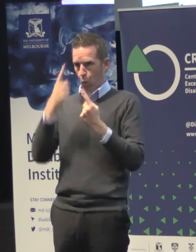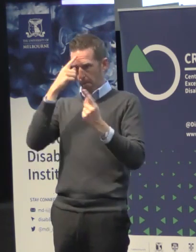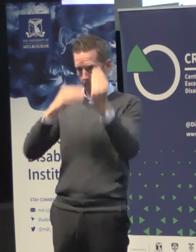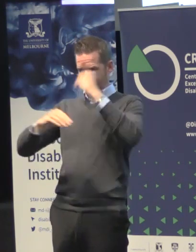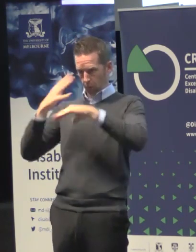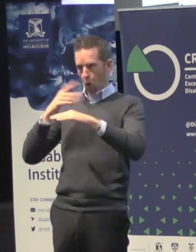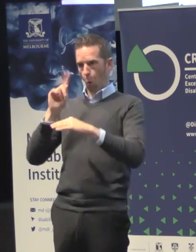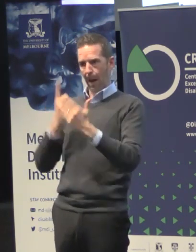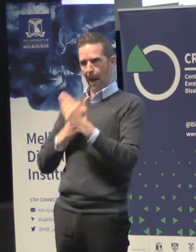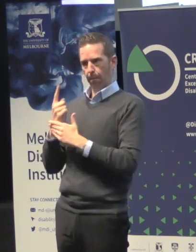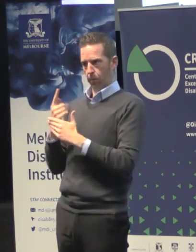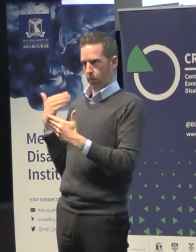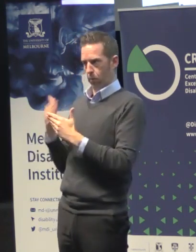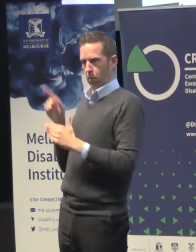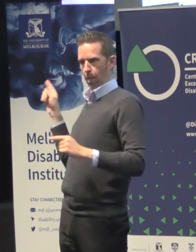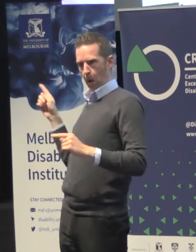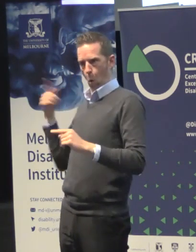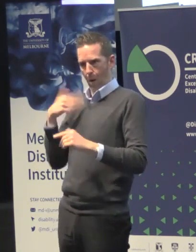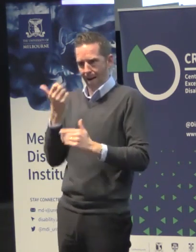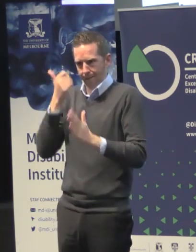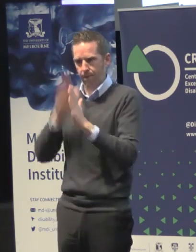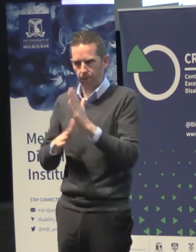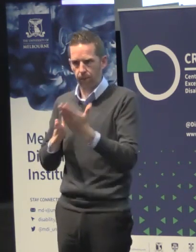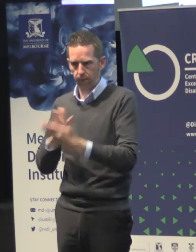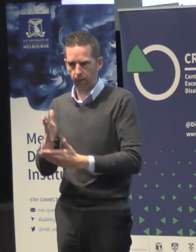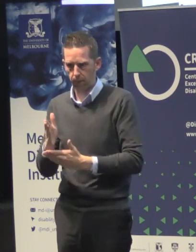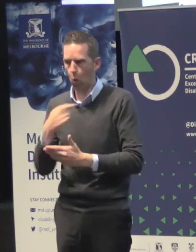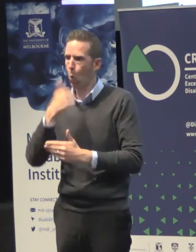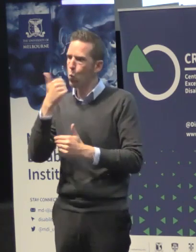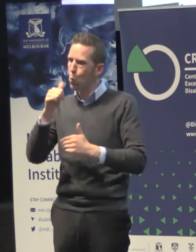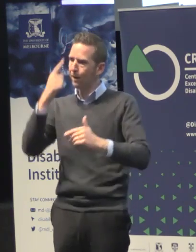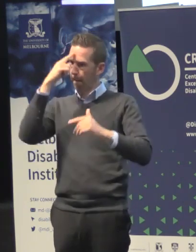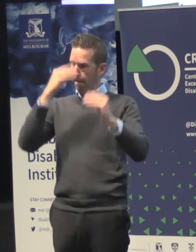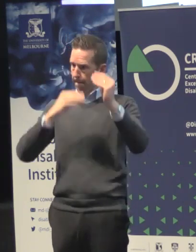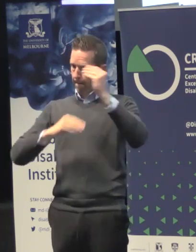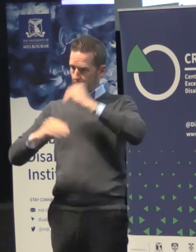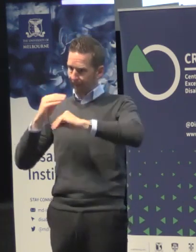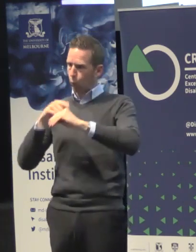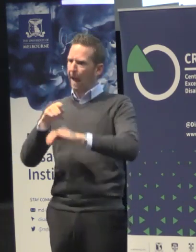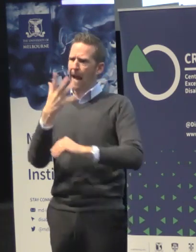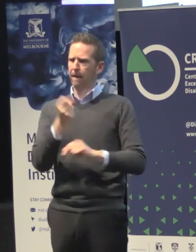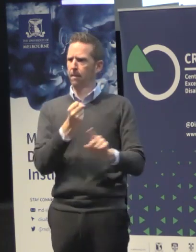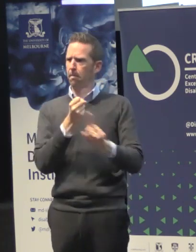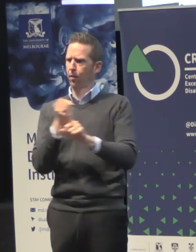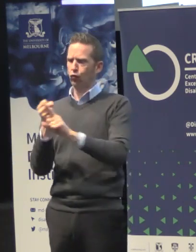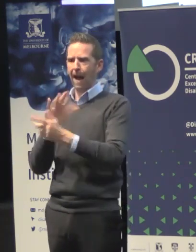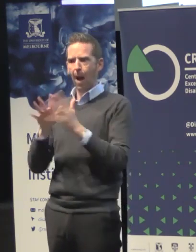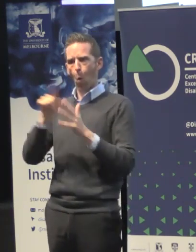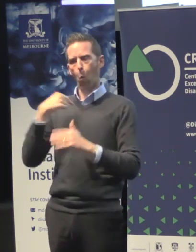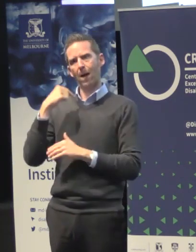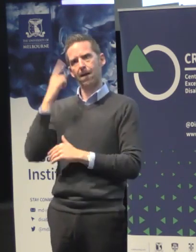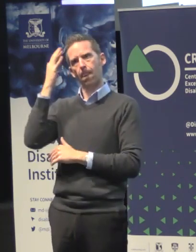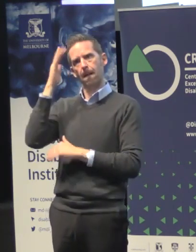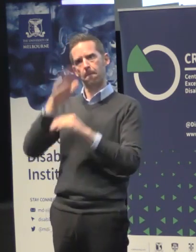out in the square. So we use metaphors. They have implications for the way we think about each